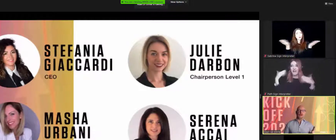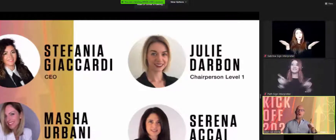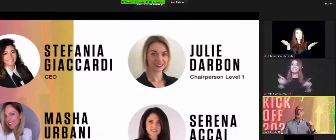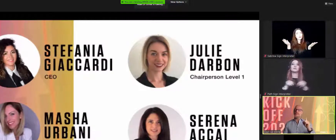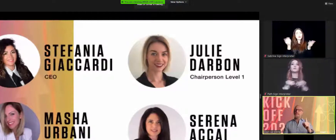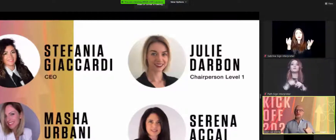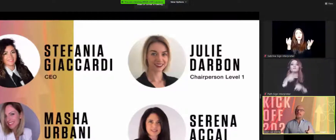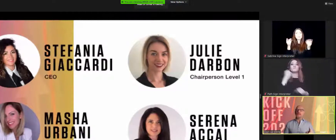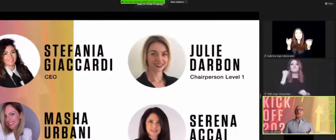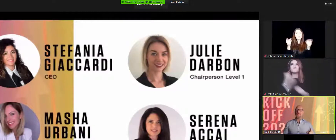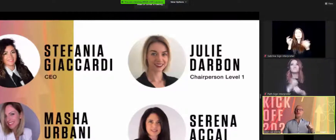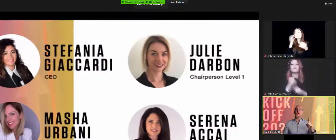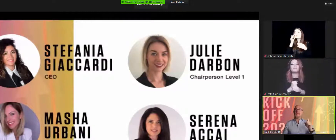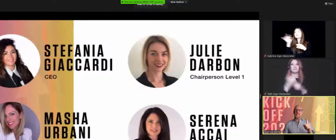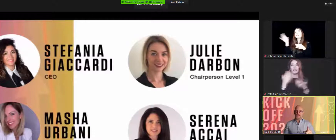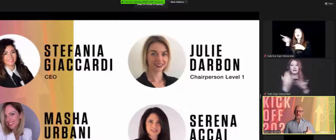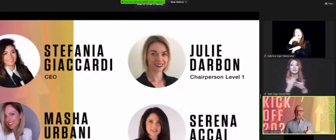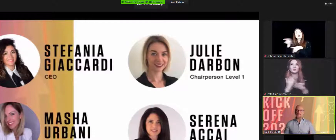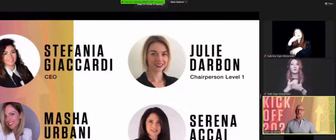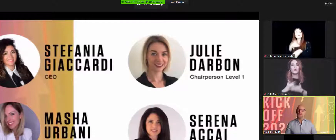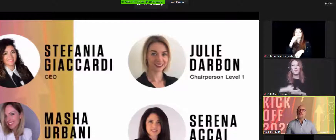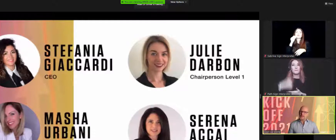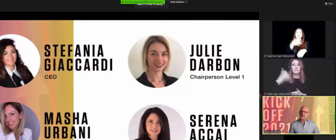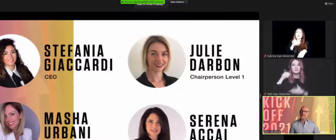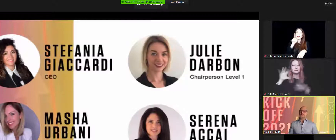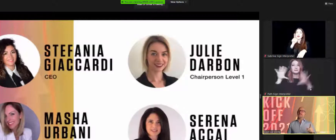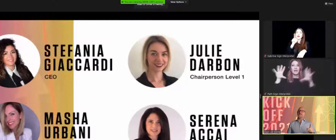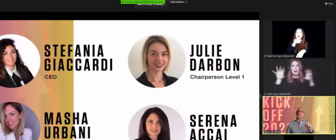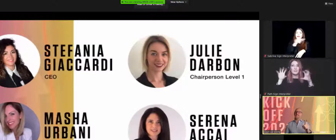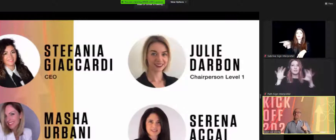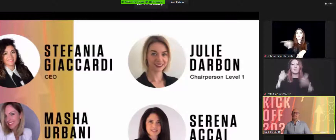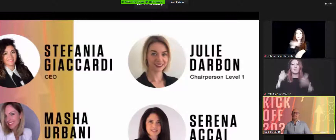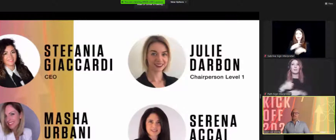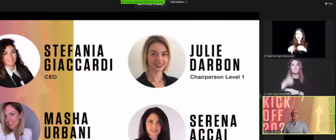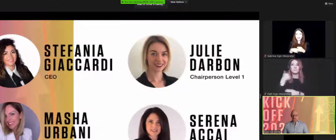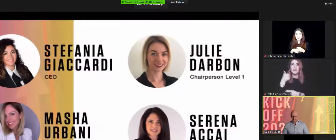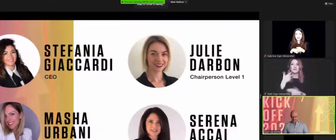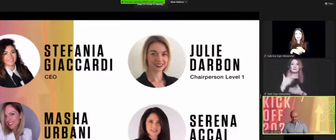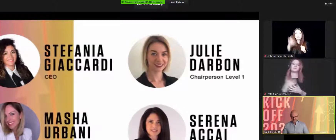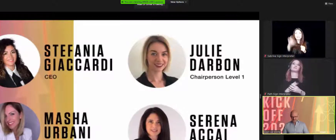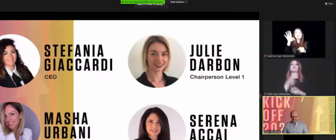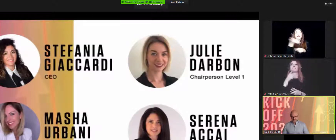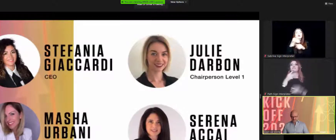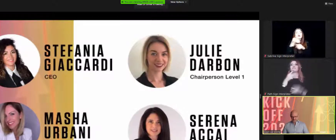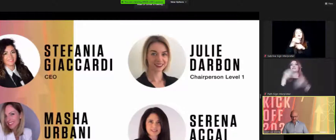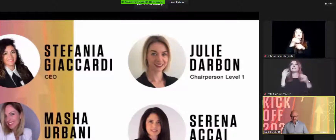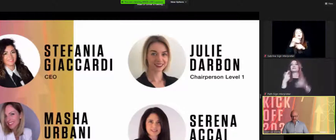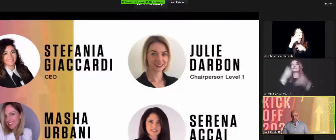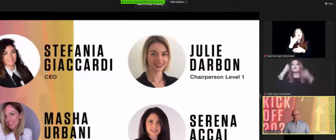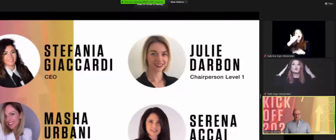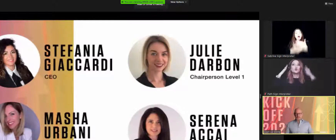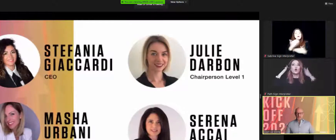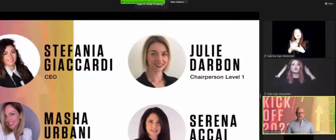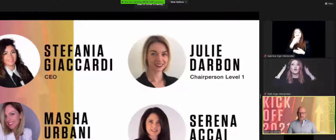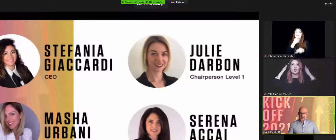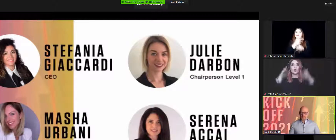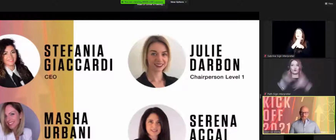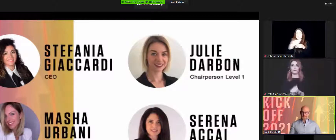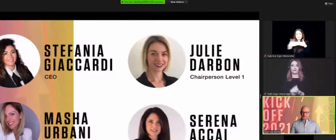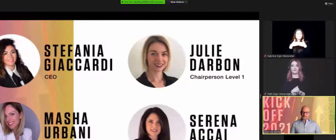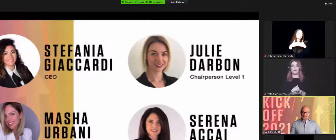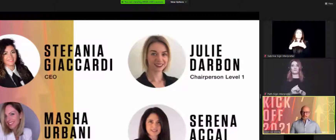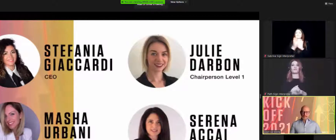zone, always going where it's painful, because there is the side where the success is. So